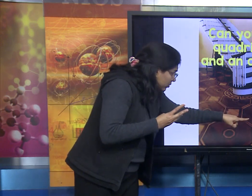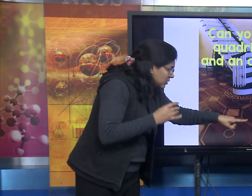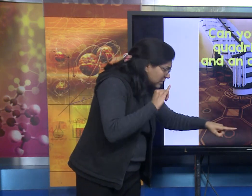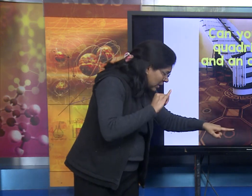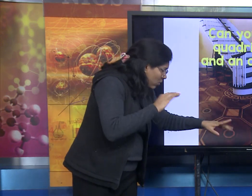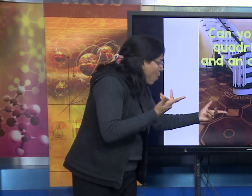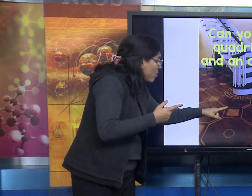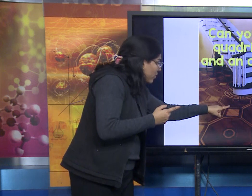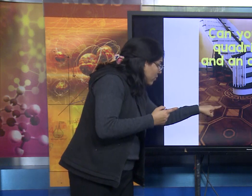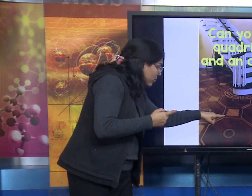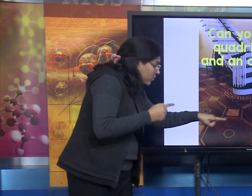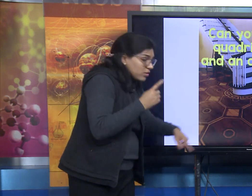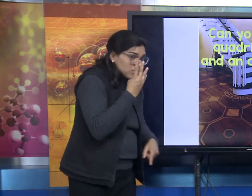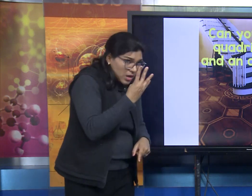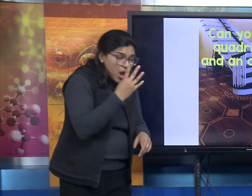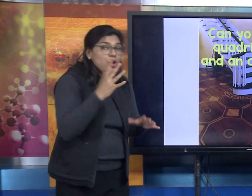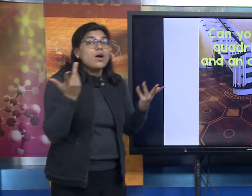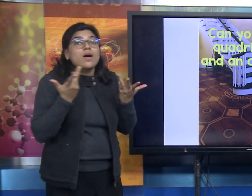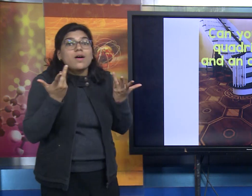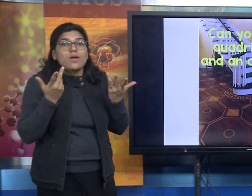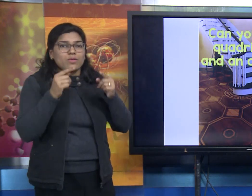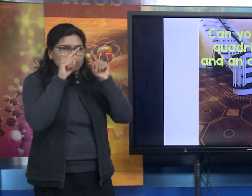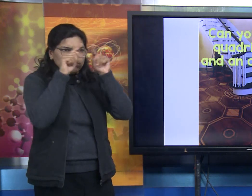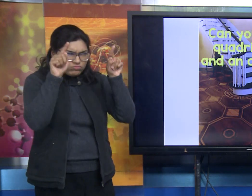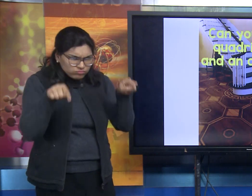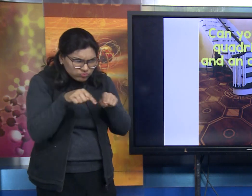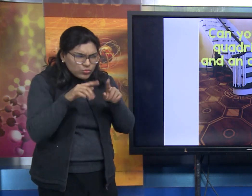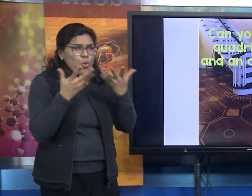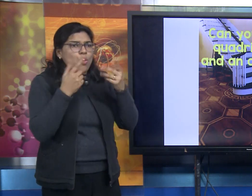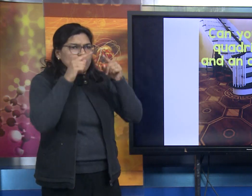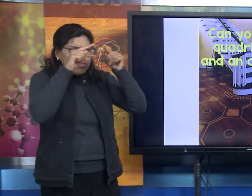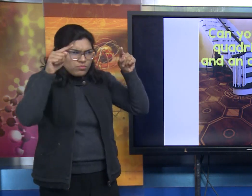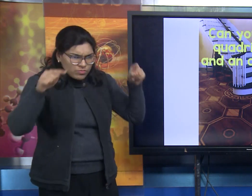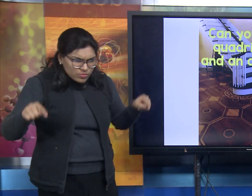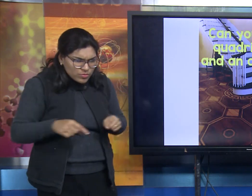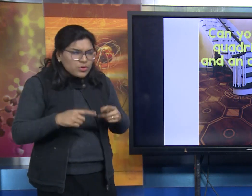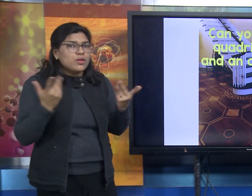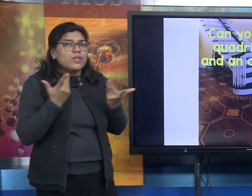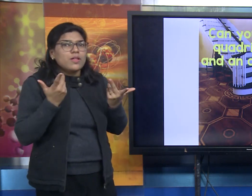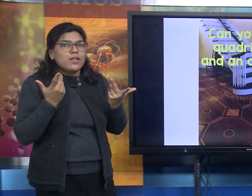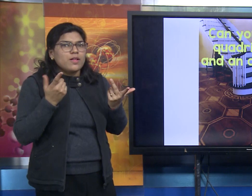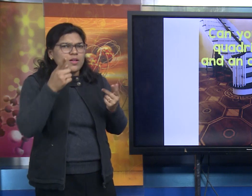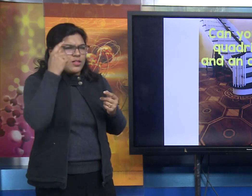this? It has 4 lines, or because quadrilateral has 4 lines,